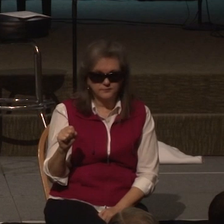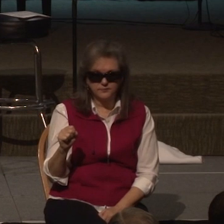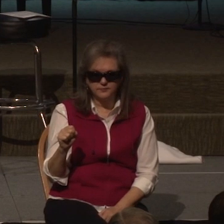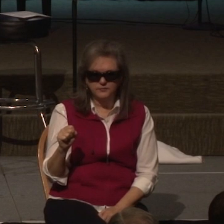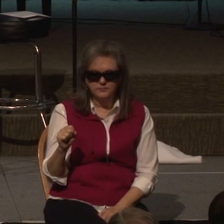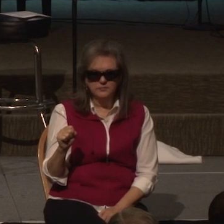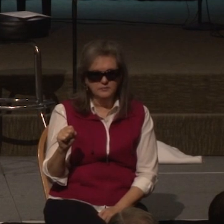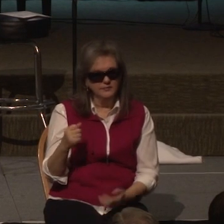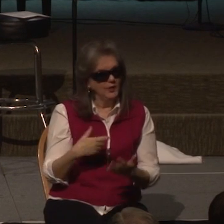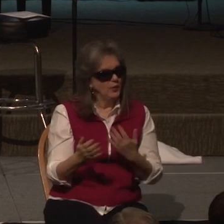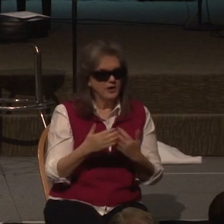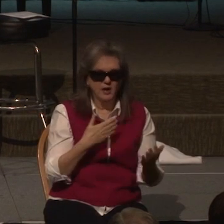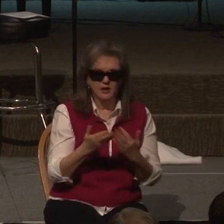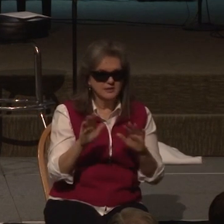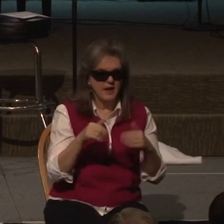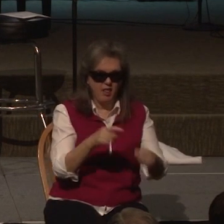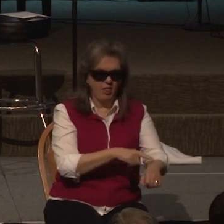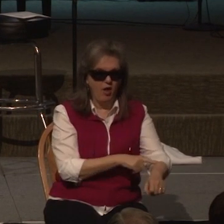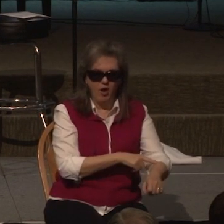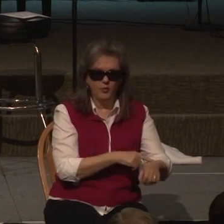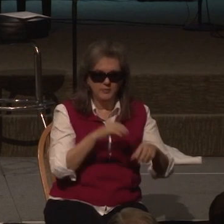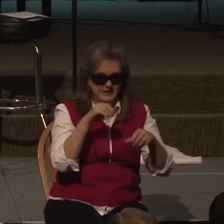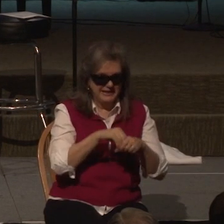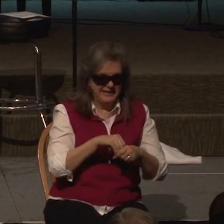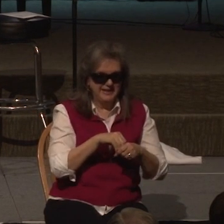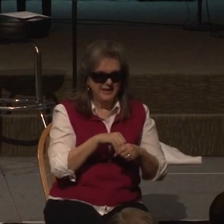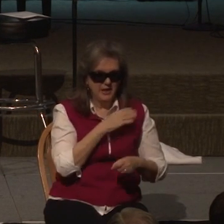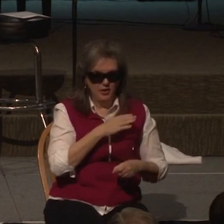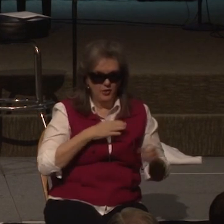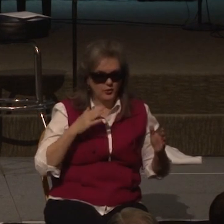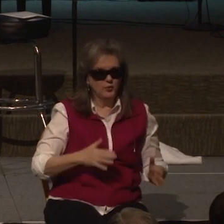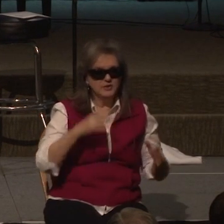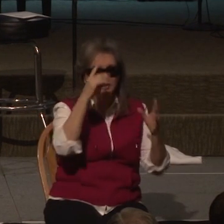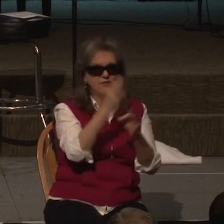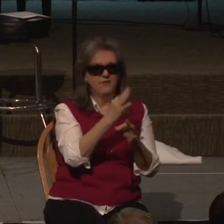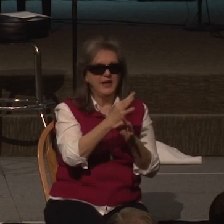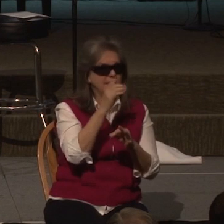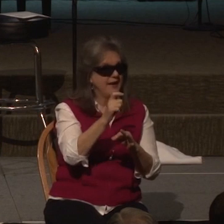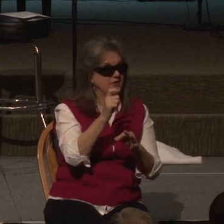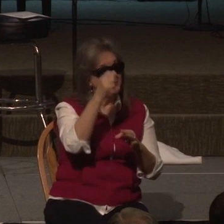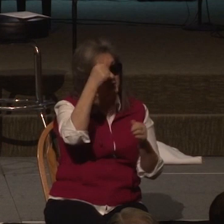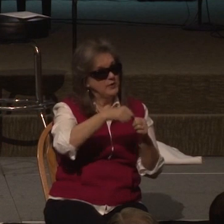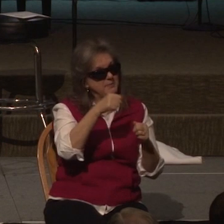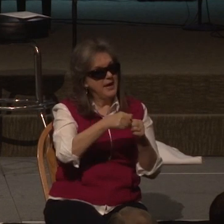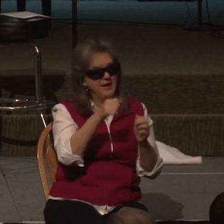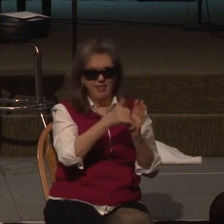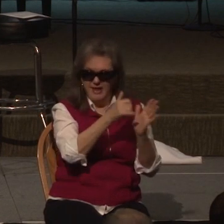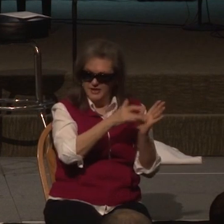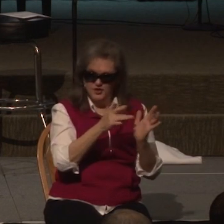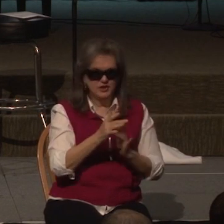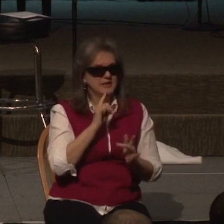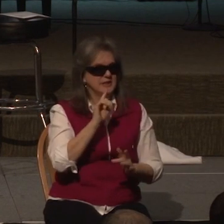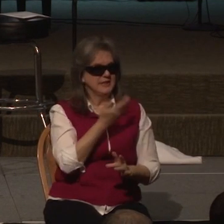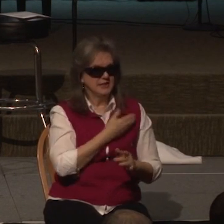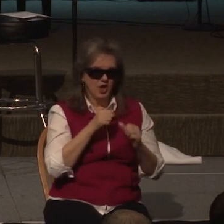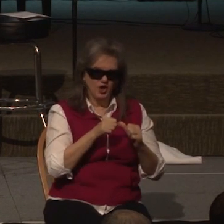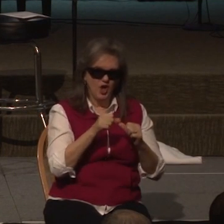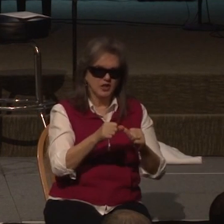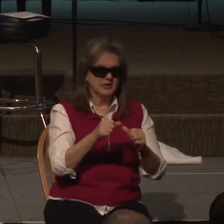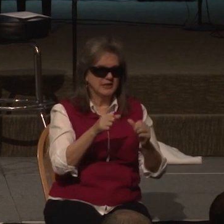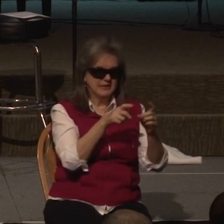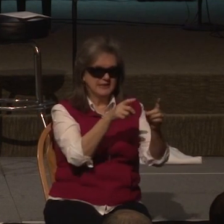And now, regardless of how long we've been in the Christian faith, we have to be reminded that Jesus is our constant